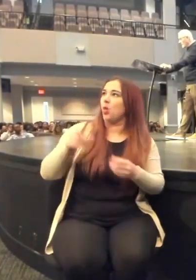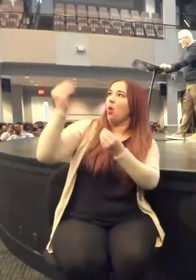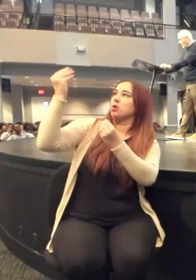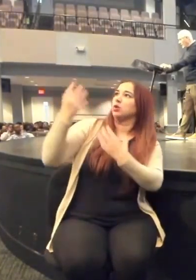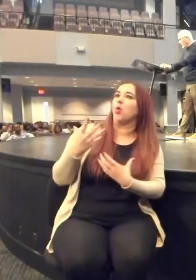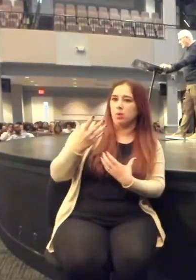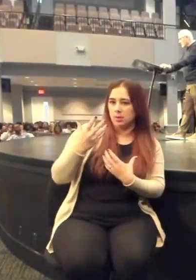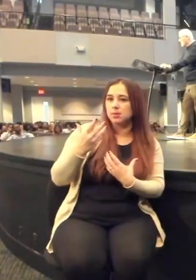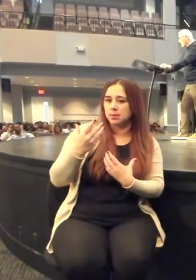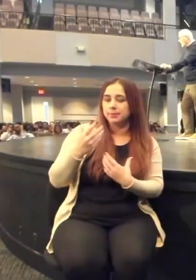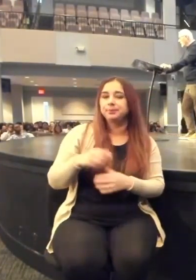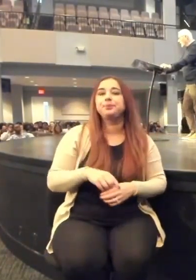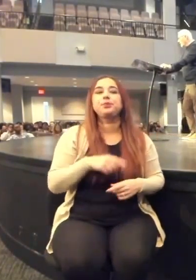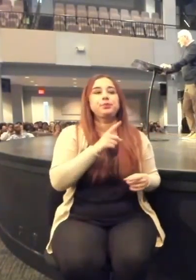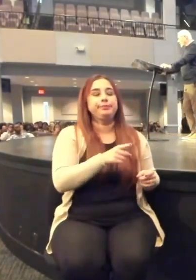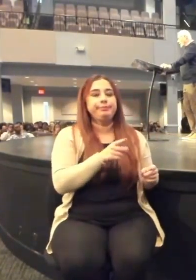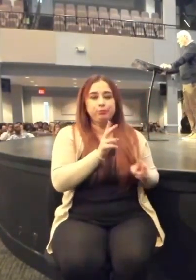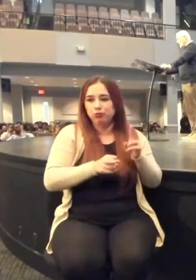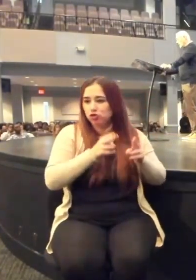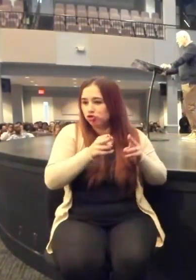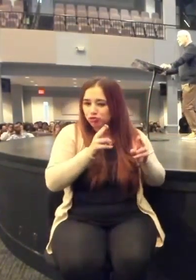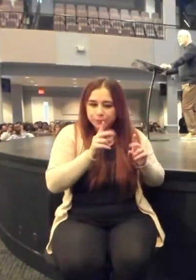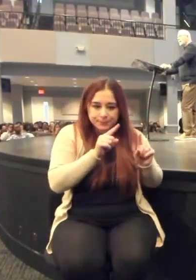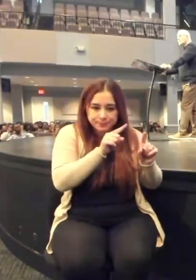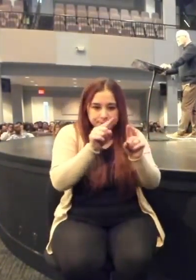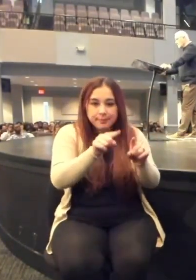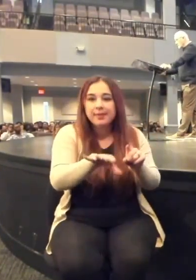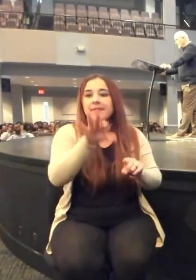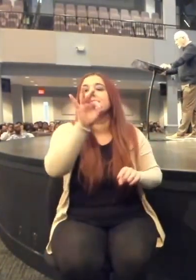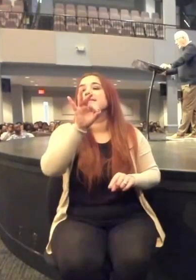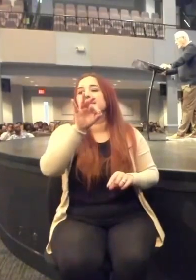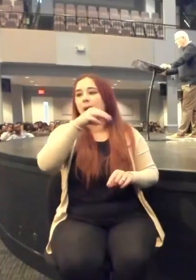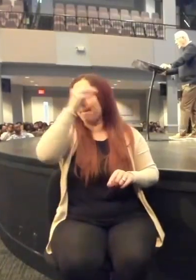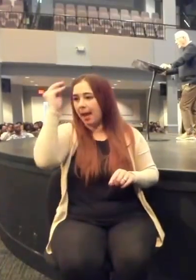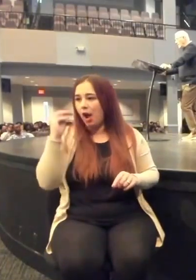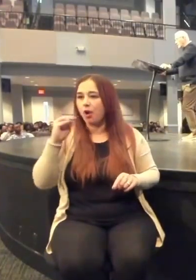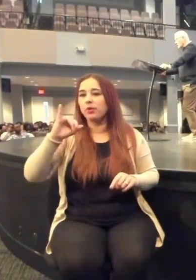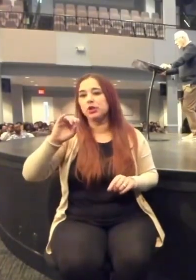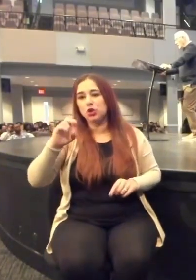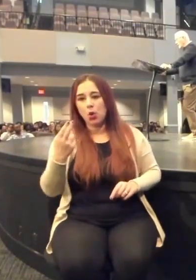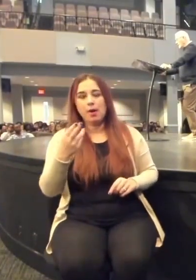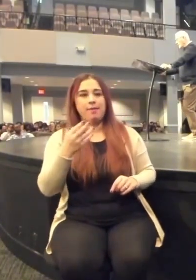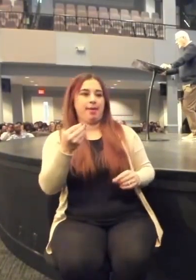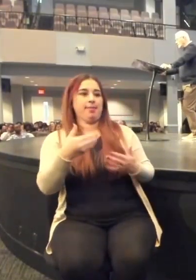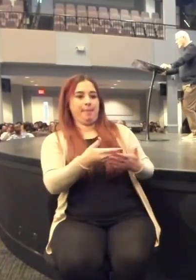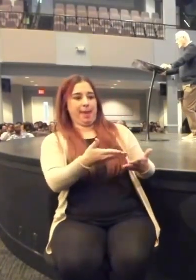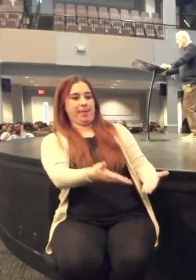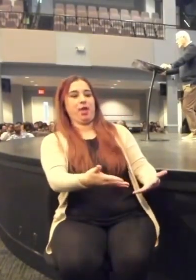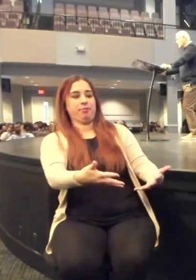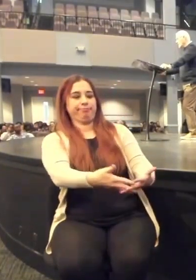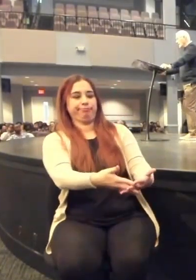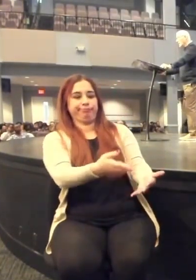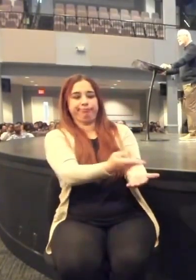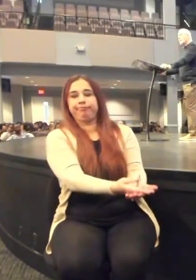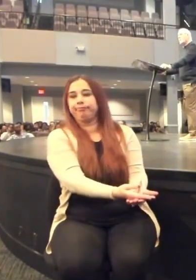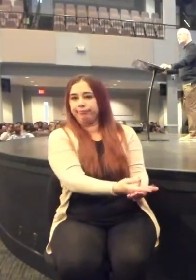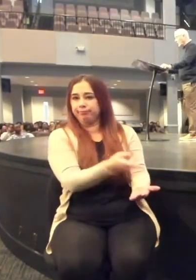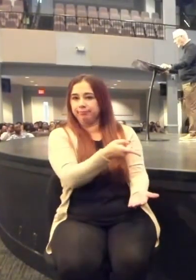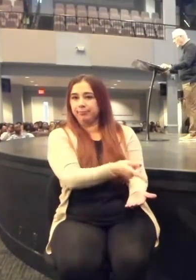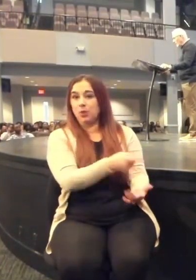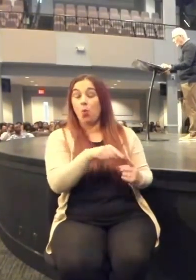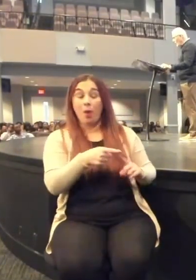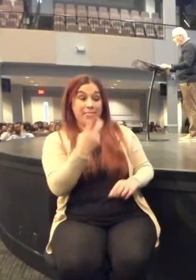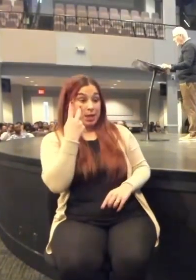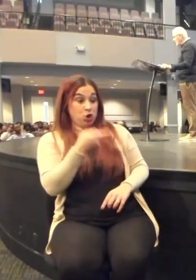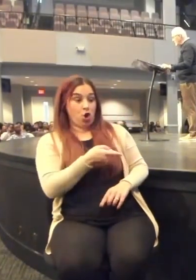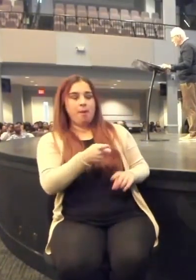us about.' So they hurried off and found Mary and Joseph and the baby who was lying in the manger. When they had seen him, they